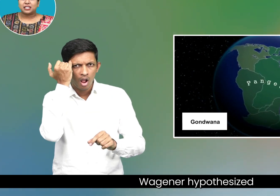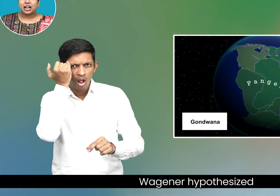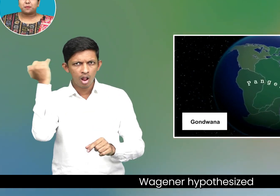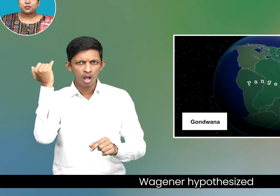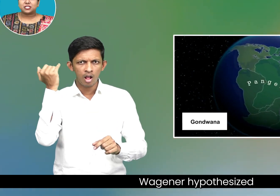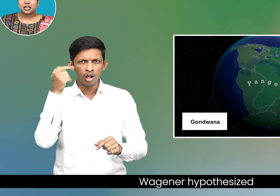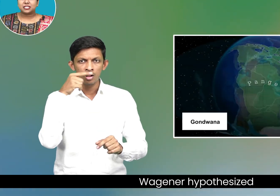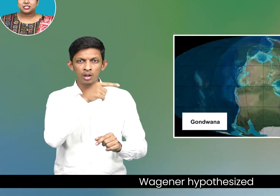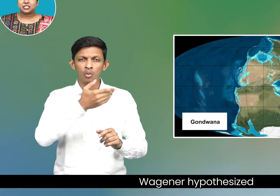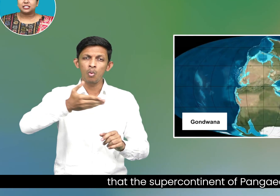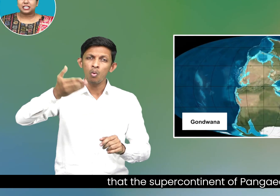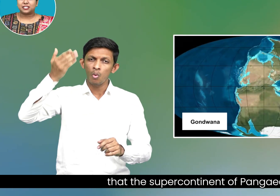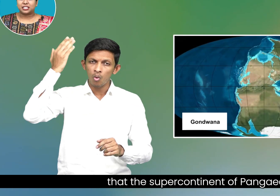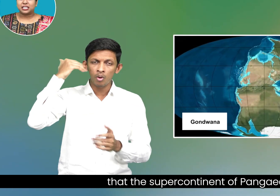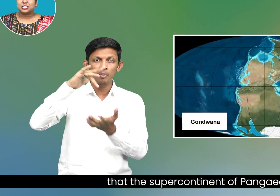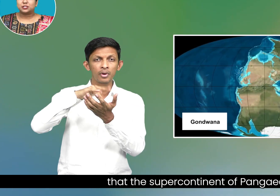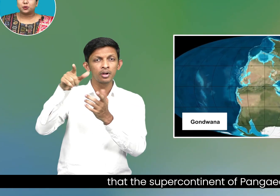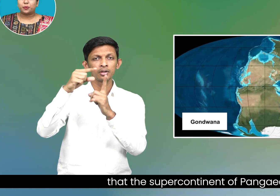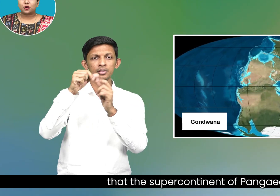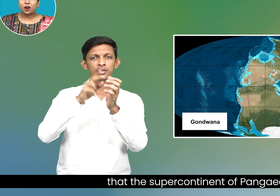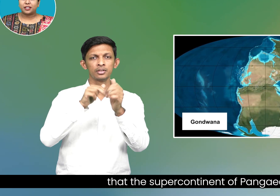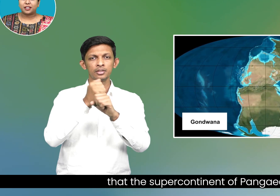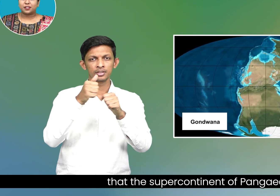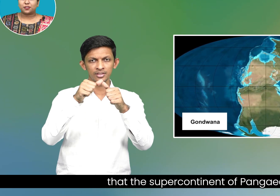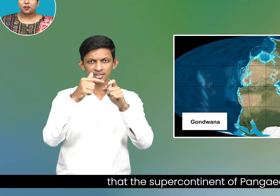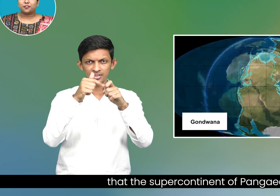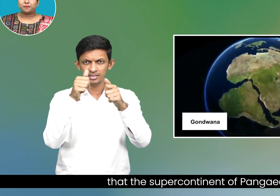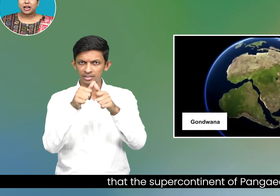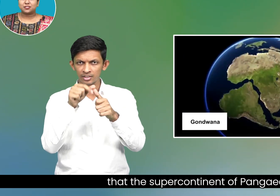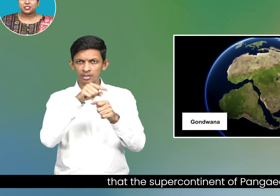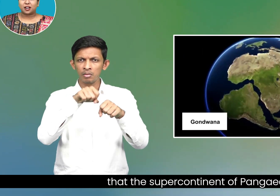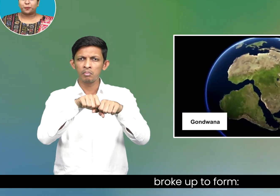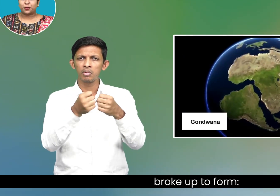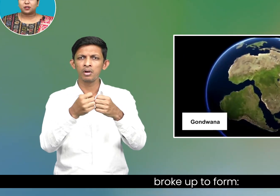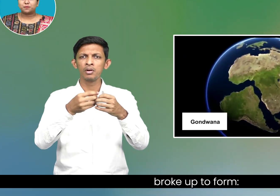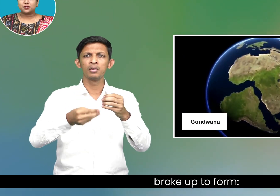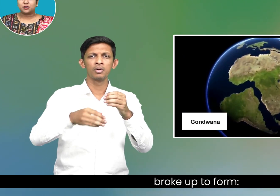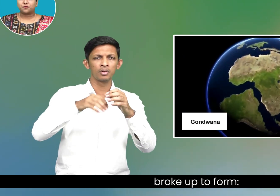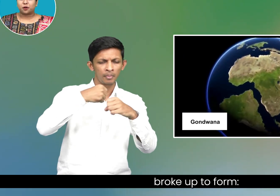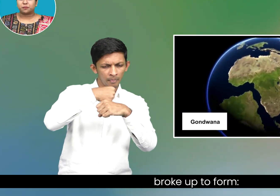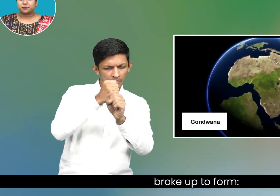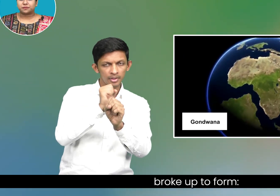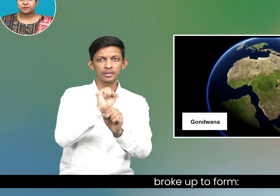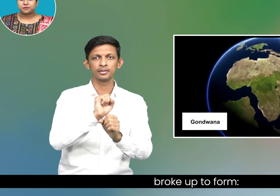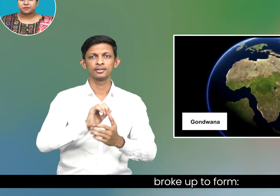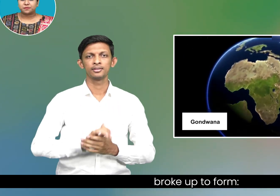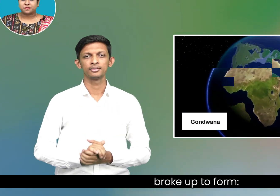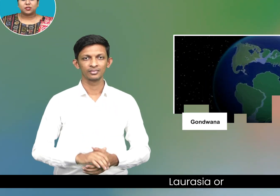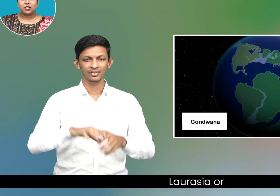Wegener hypothesized that the supercontinent of Pangaea broke up to the form.